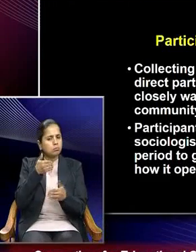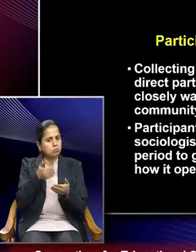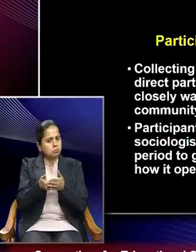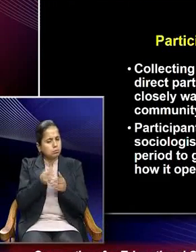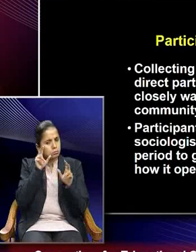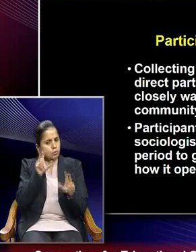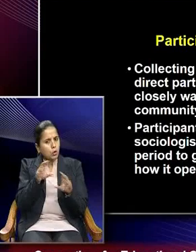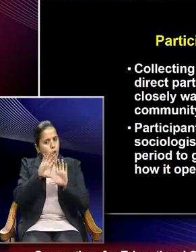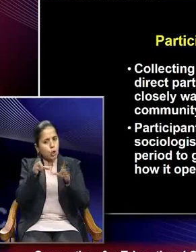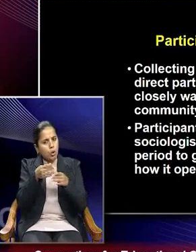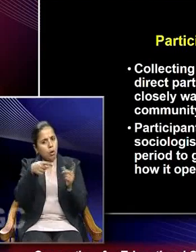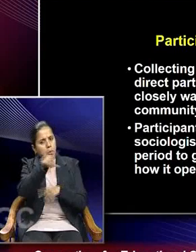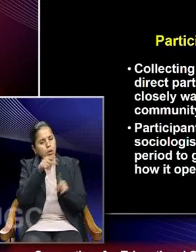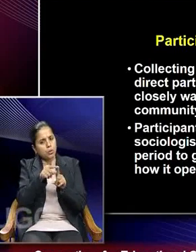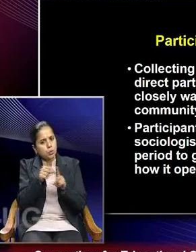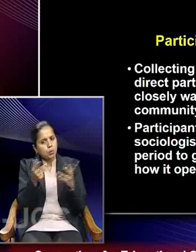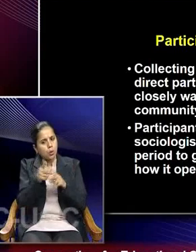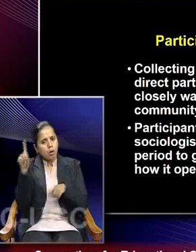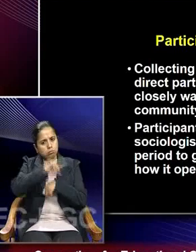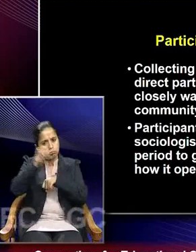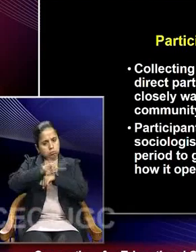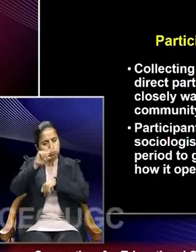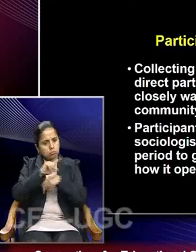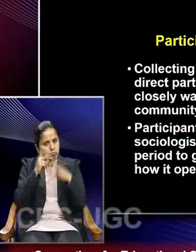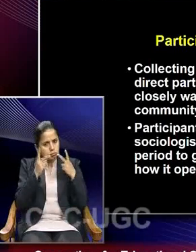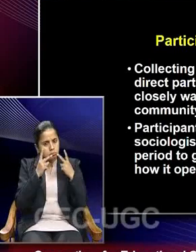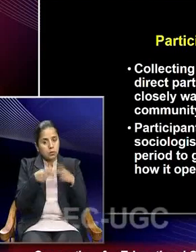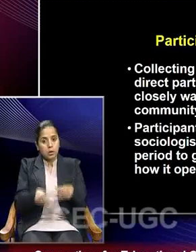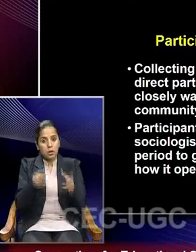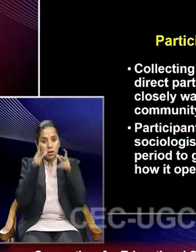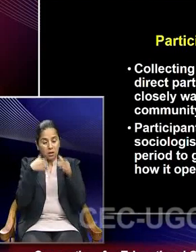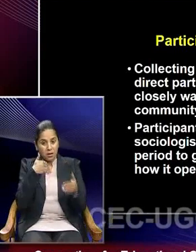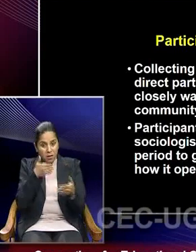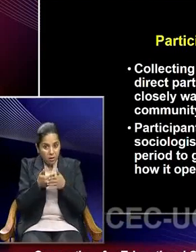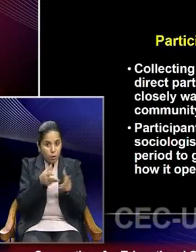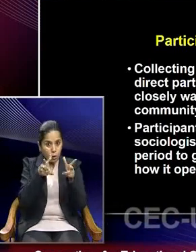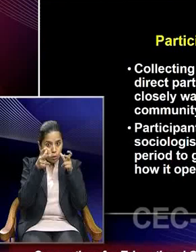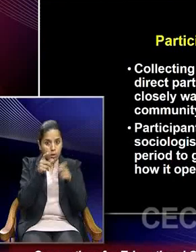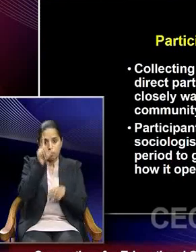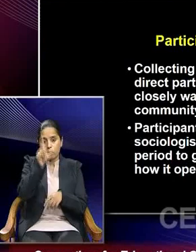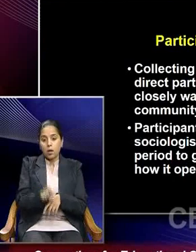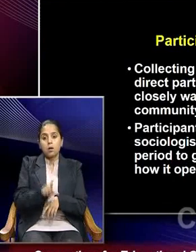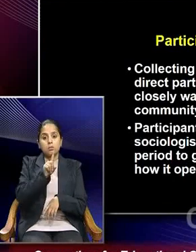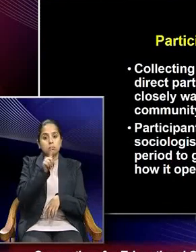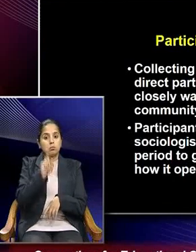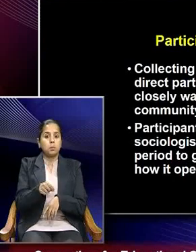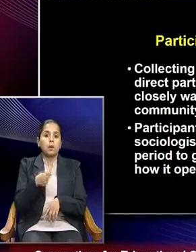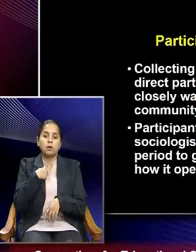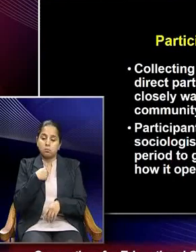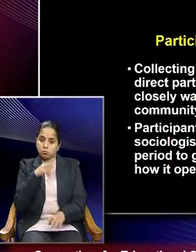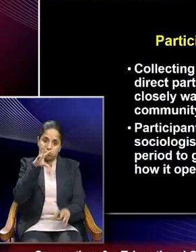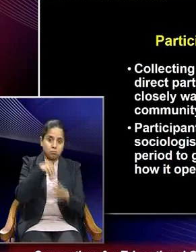group of community. Now closely participating one needs to become an